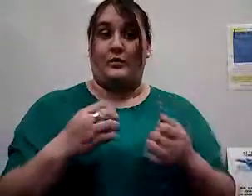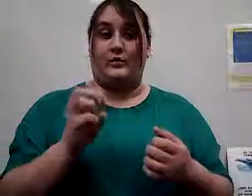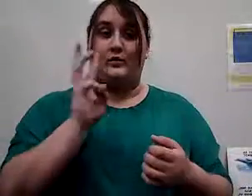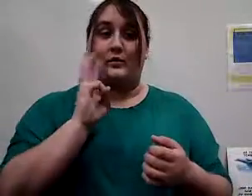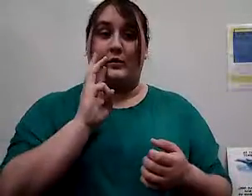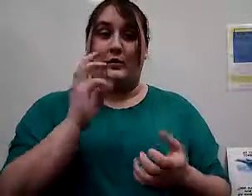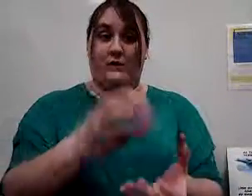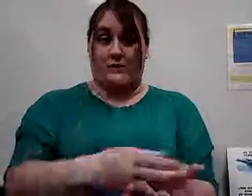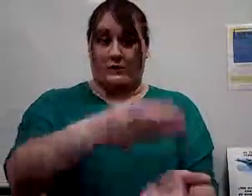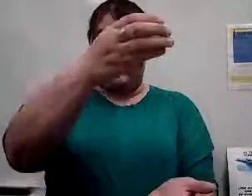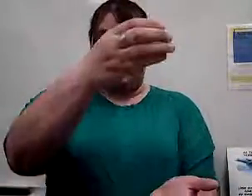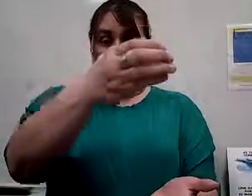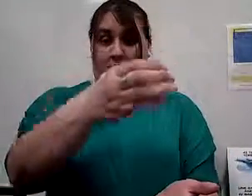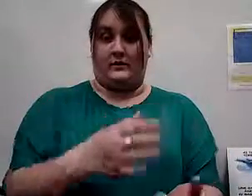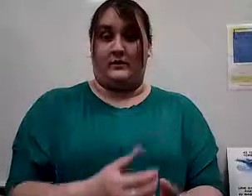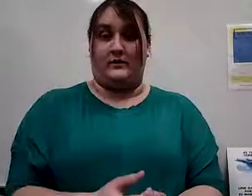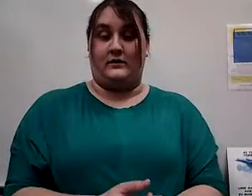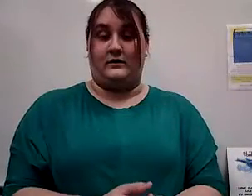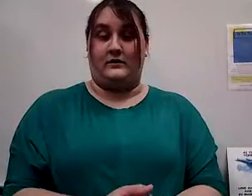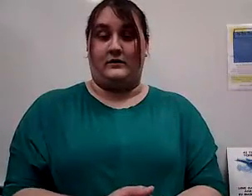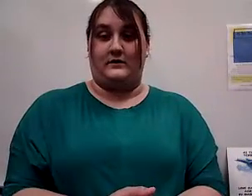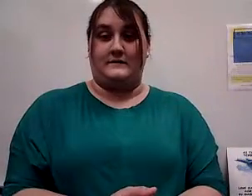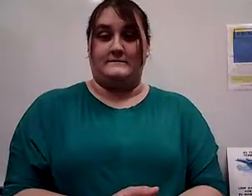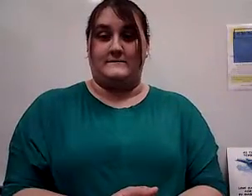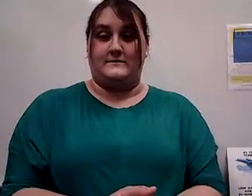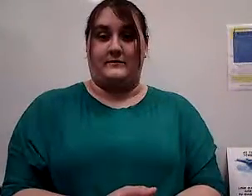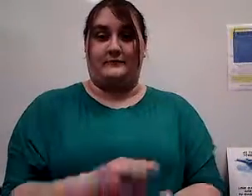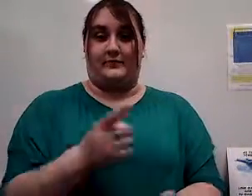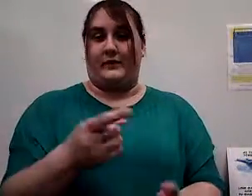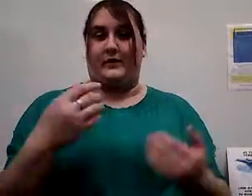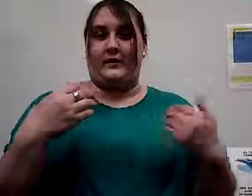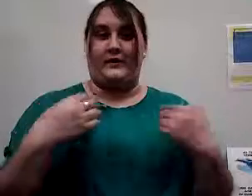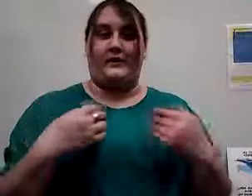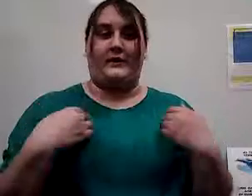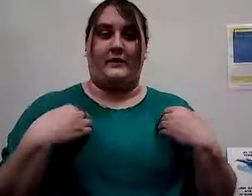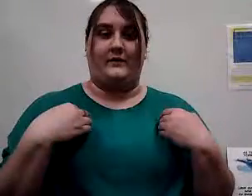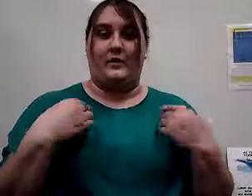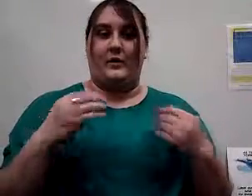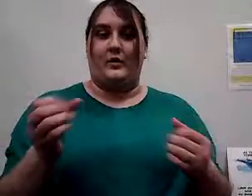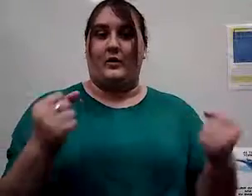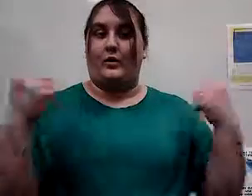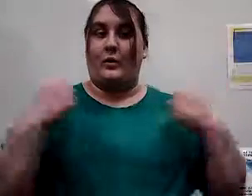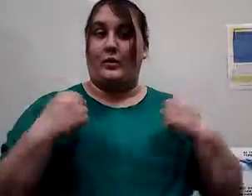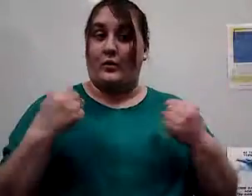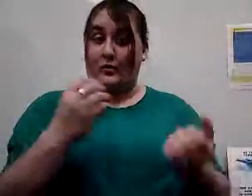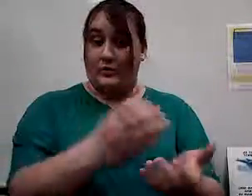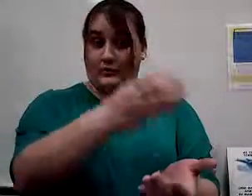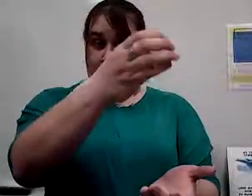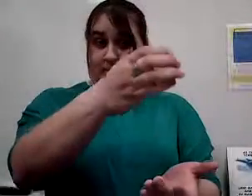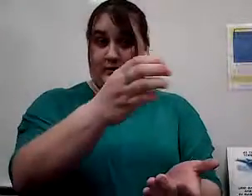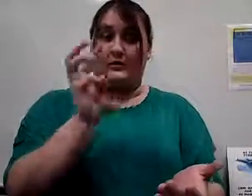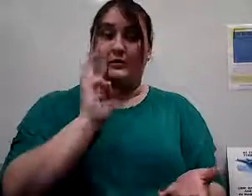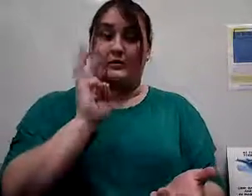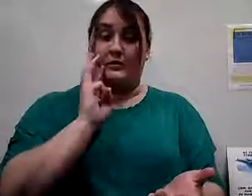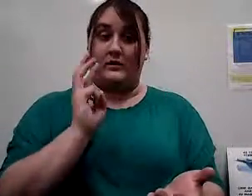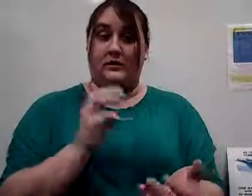A picture from the book. Exactly. You take a cold glass of water, take it out, set it on